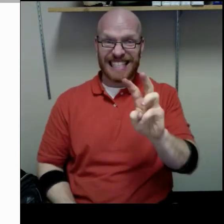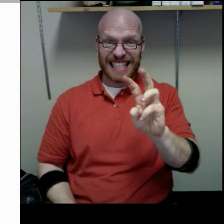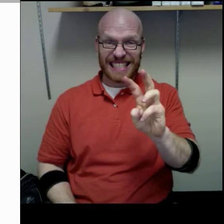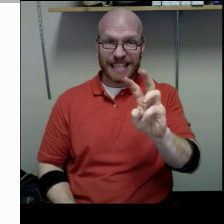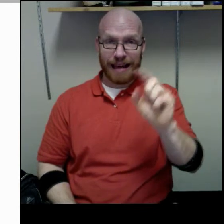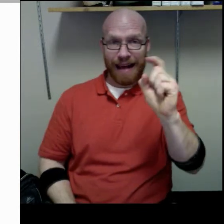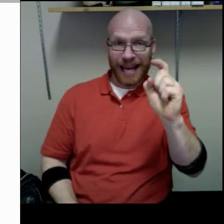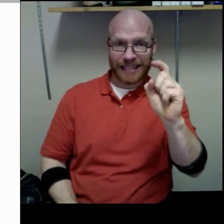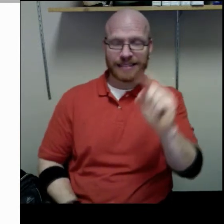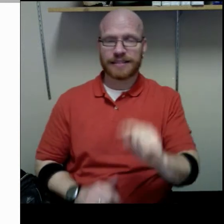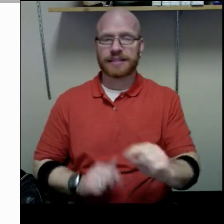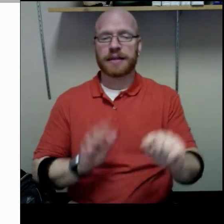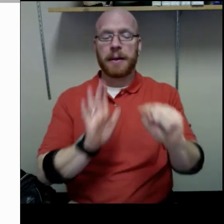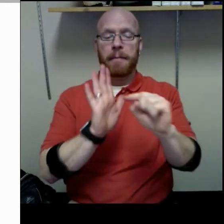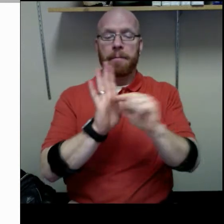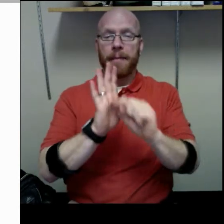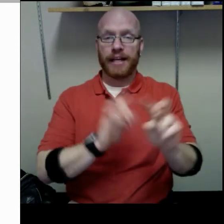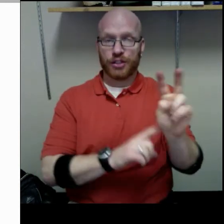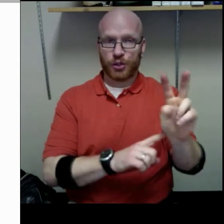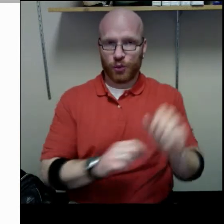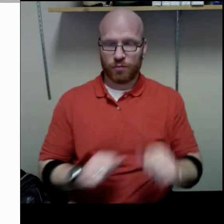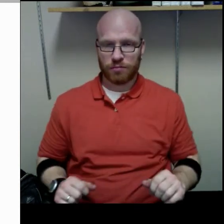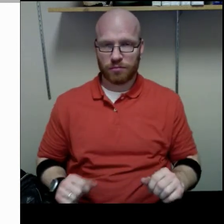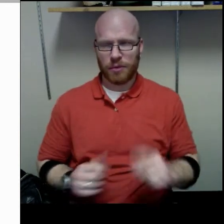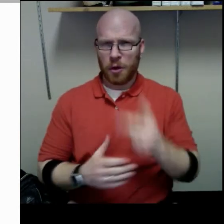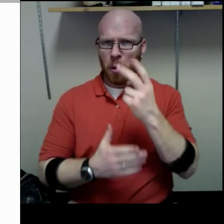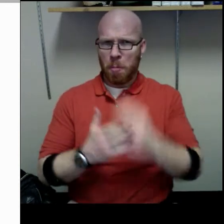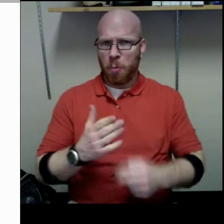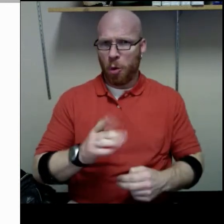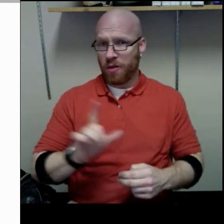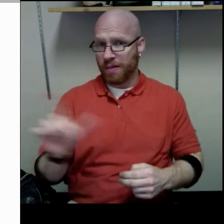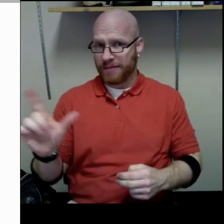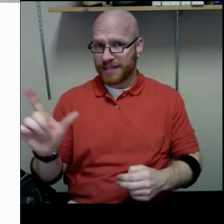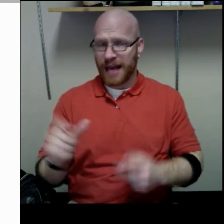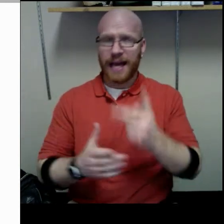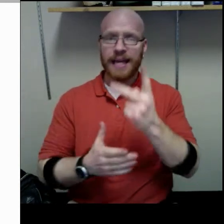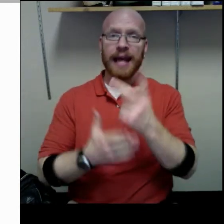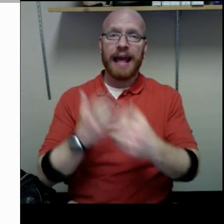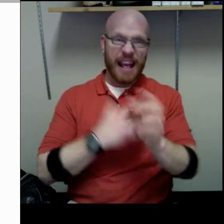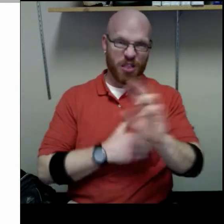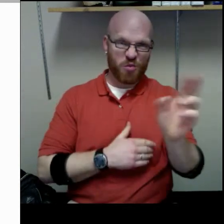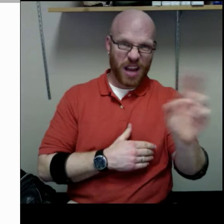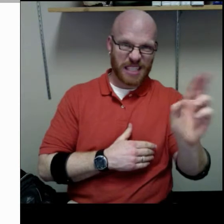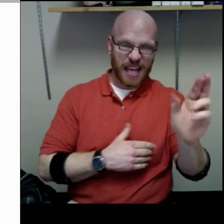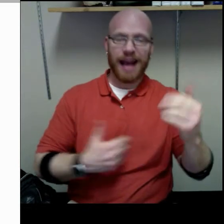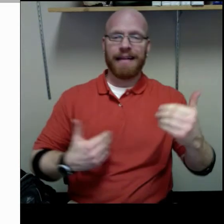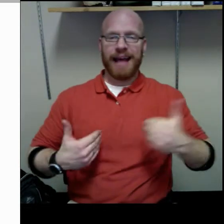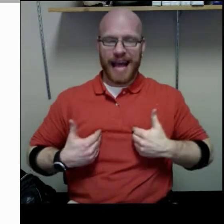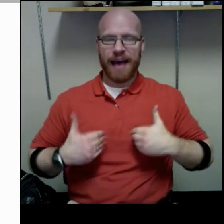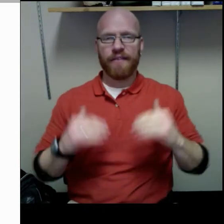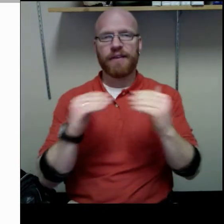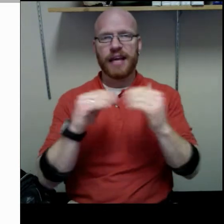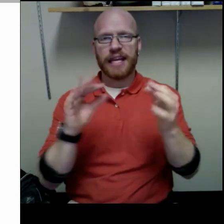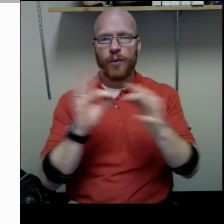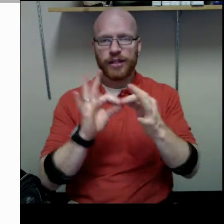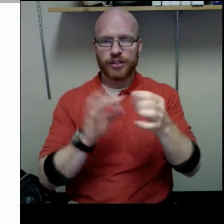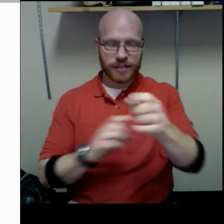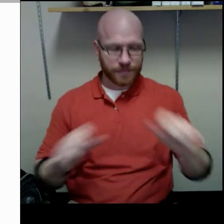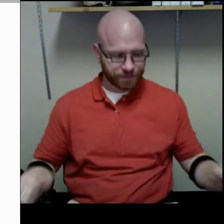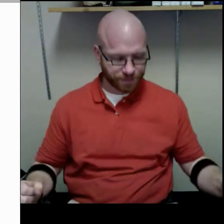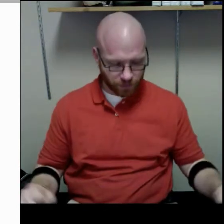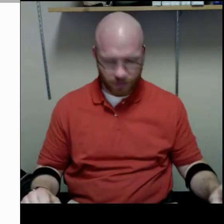one-sixth x minus two. Both the left side and the right side have